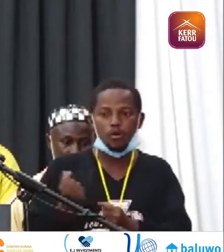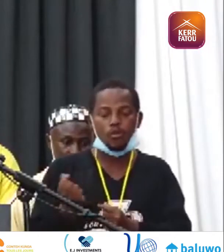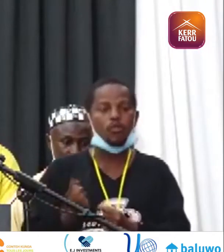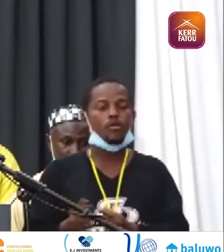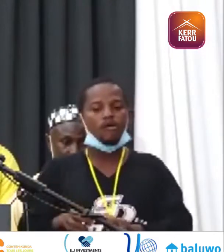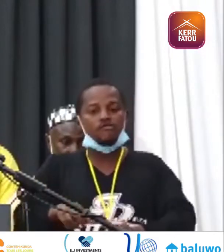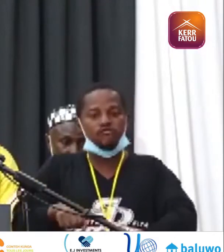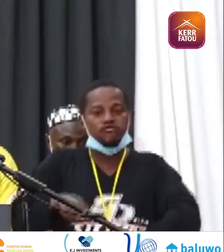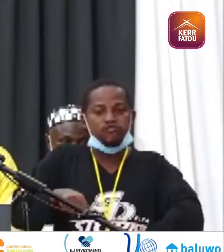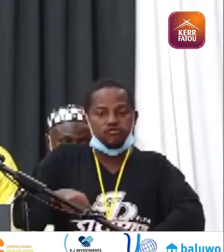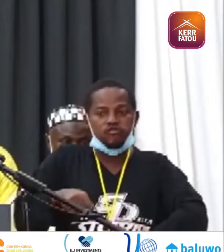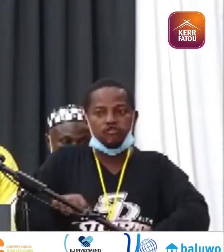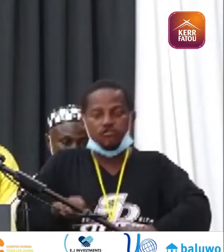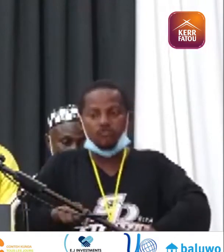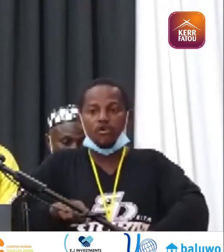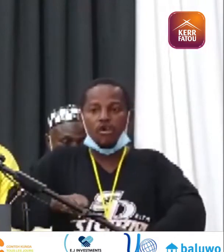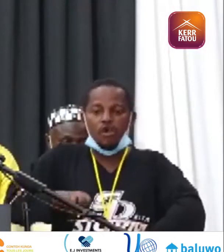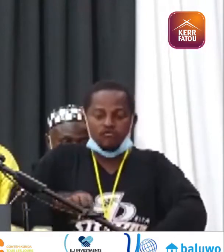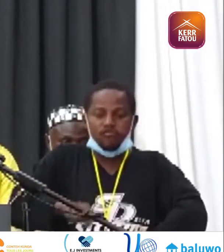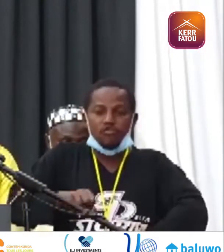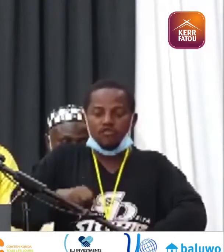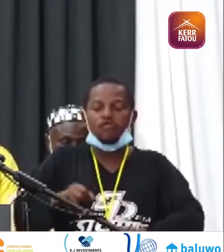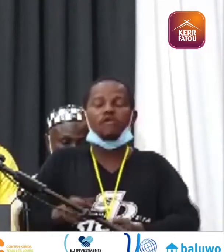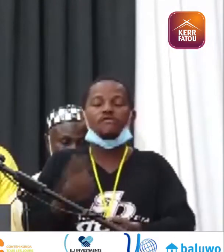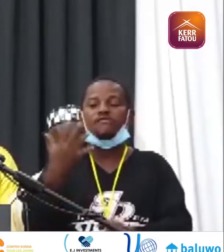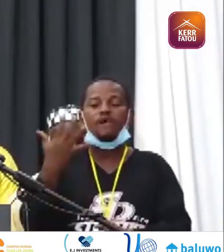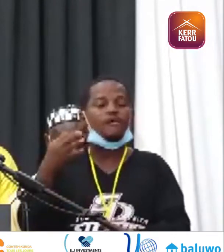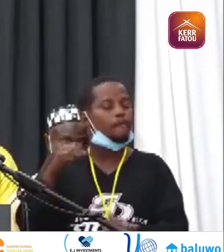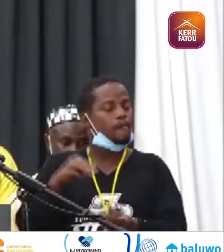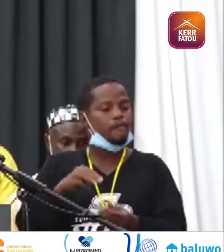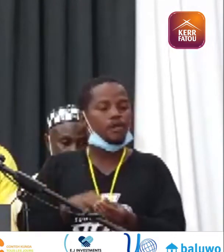and motorcycles amount to